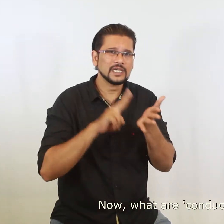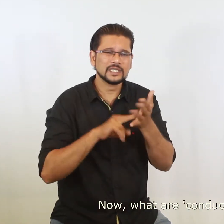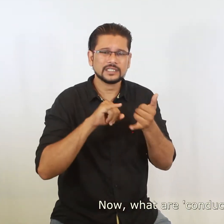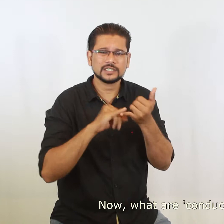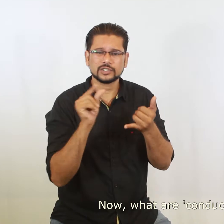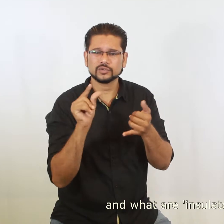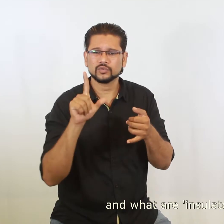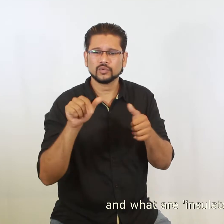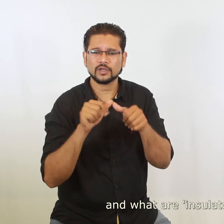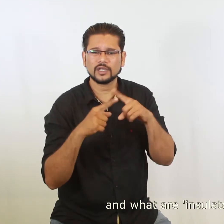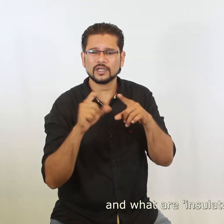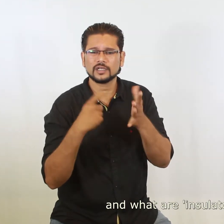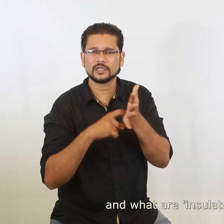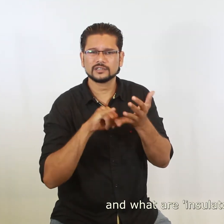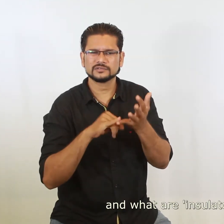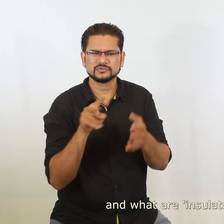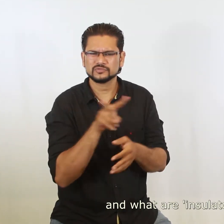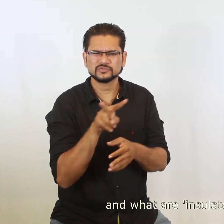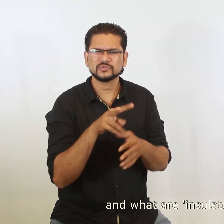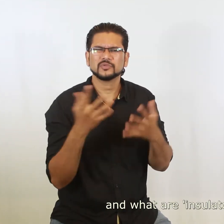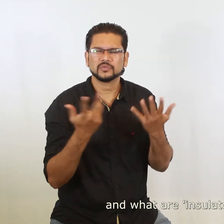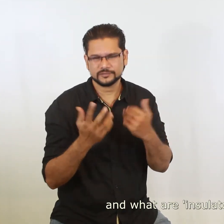Conductors. And what are insulators?